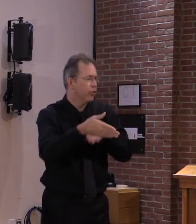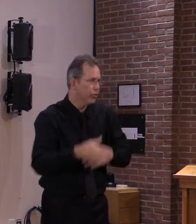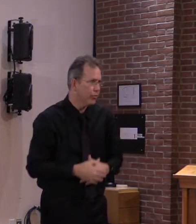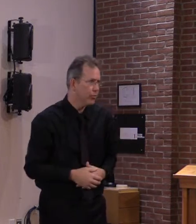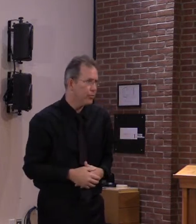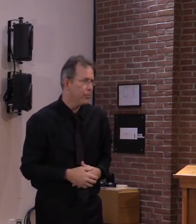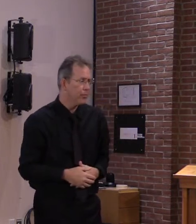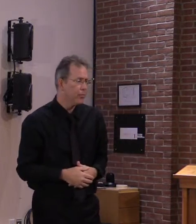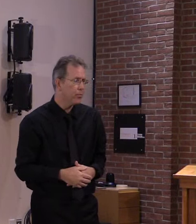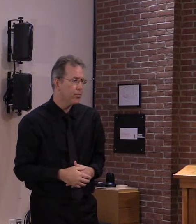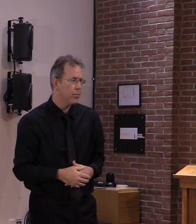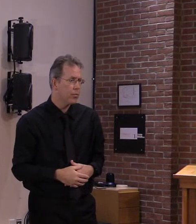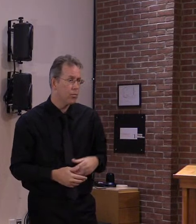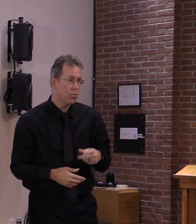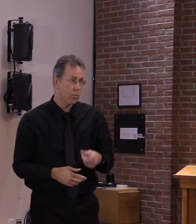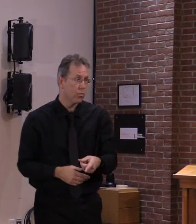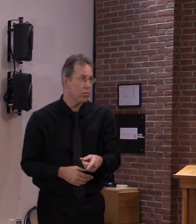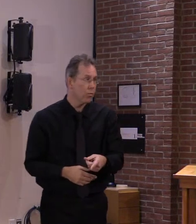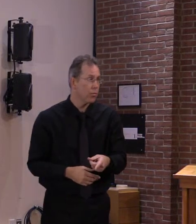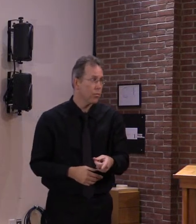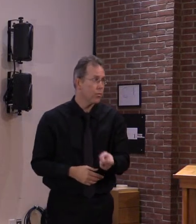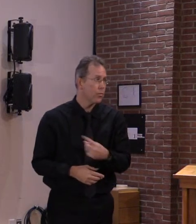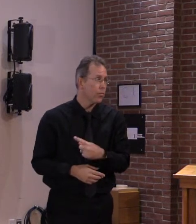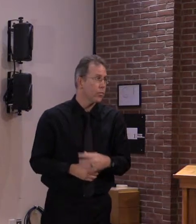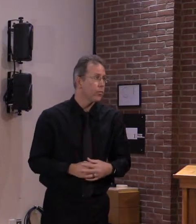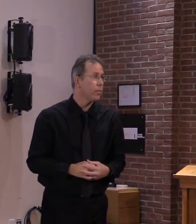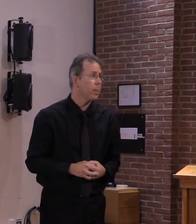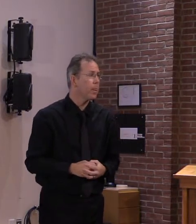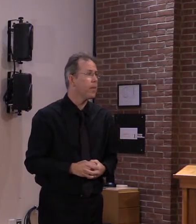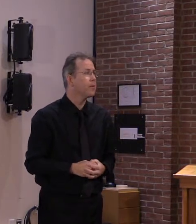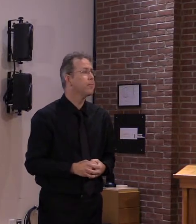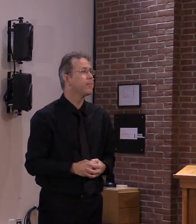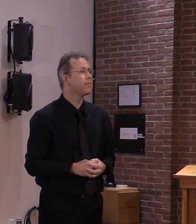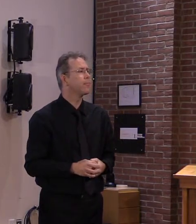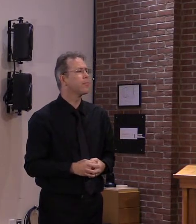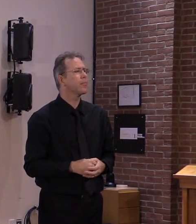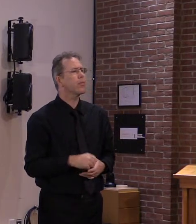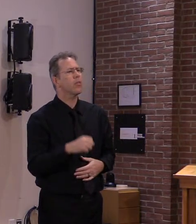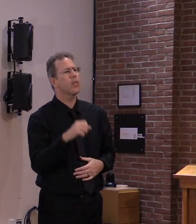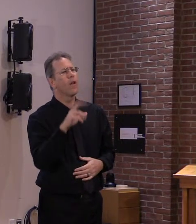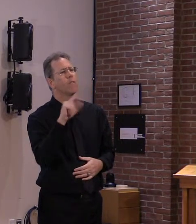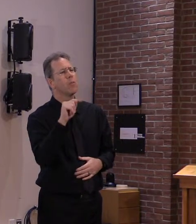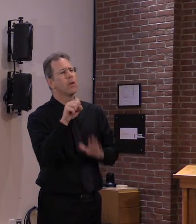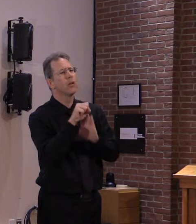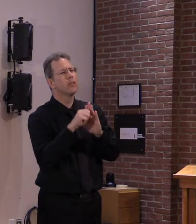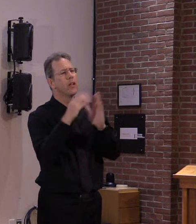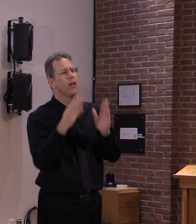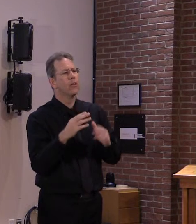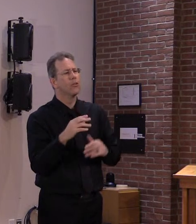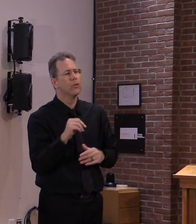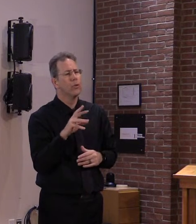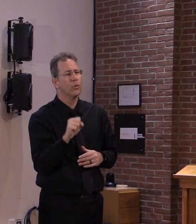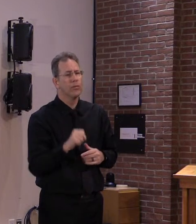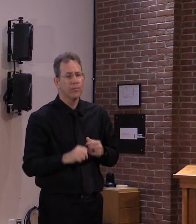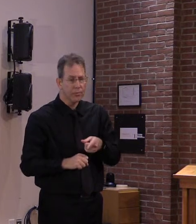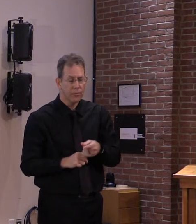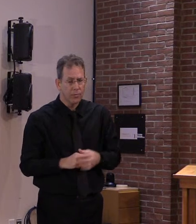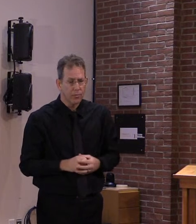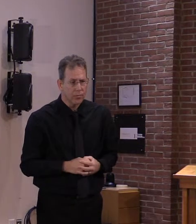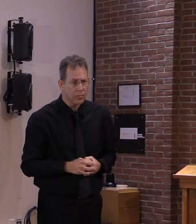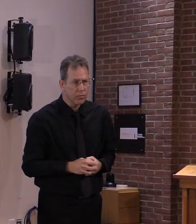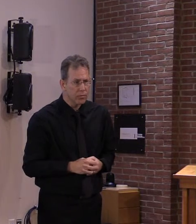2 staff. I don't have updates on the rest of them. Got it. While I've got you on the line, Secretary, can